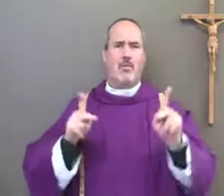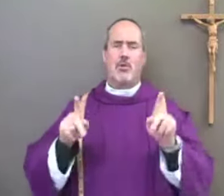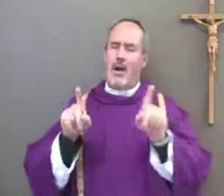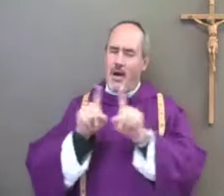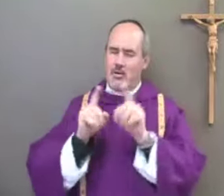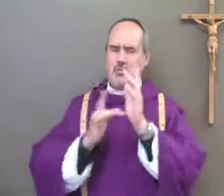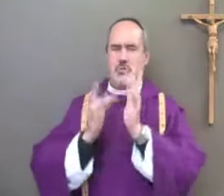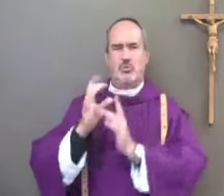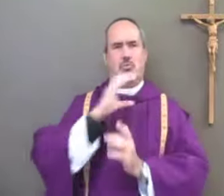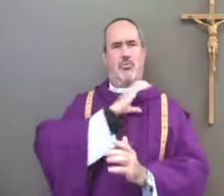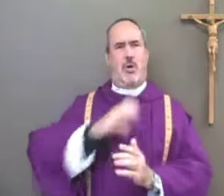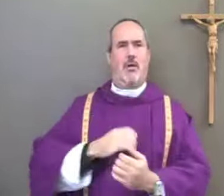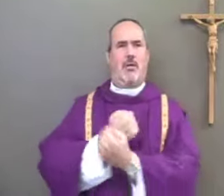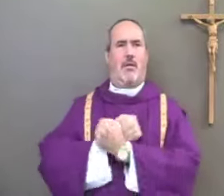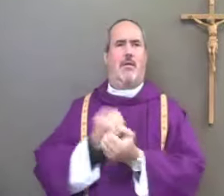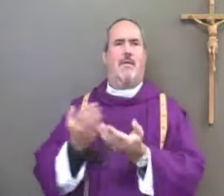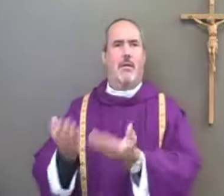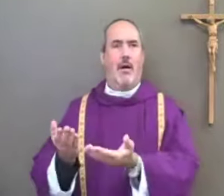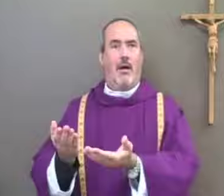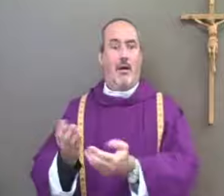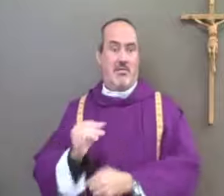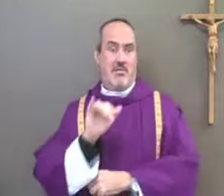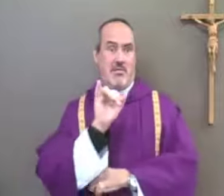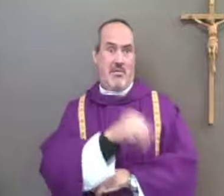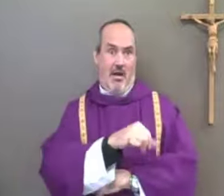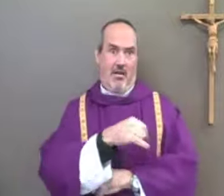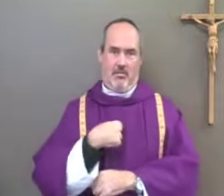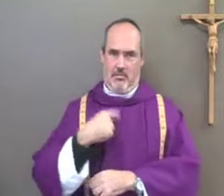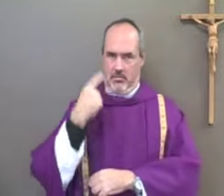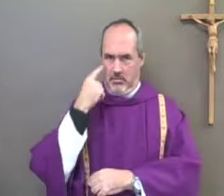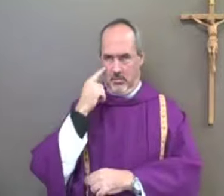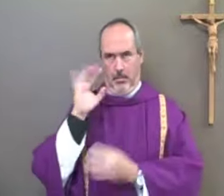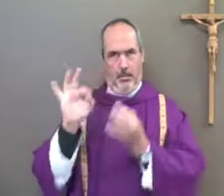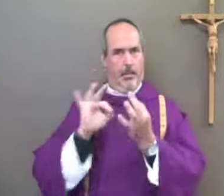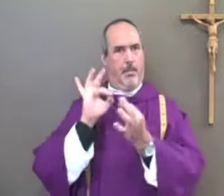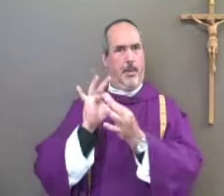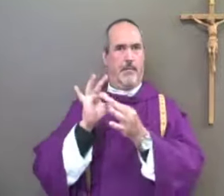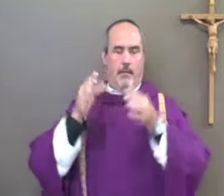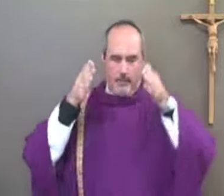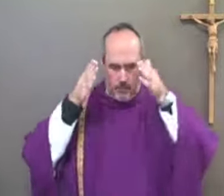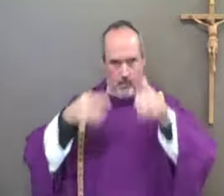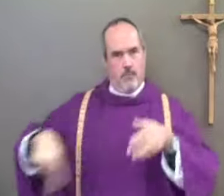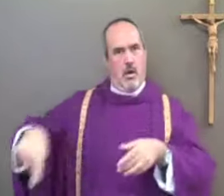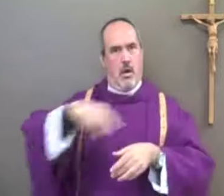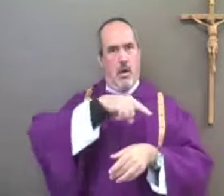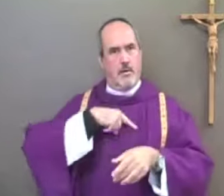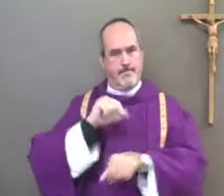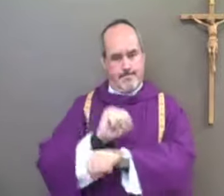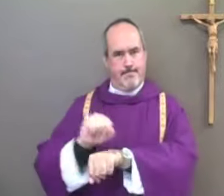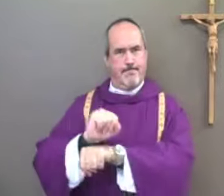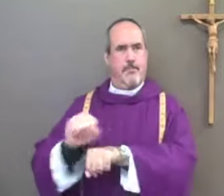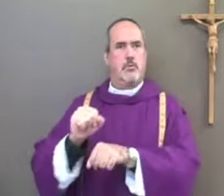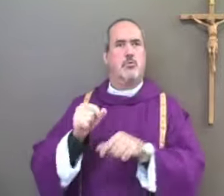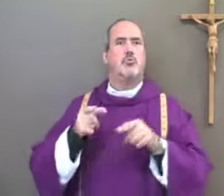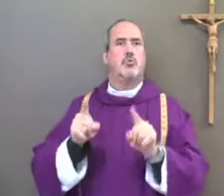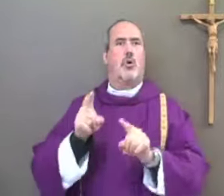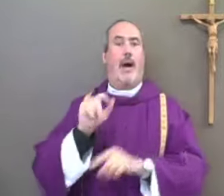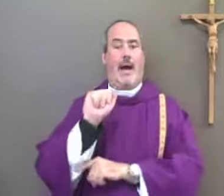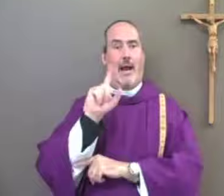love other people just as Jesus Christ loves them. And I think that's perfect for us to focus on today